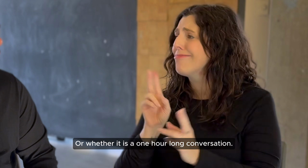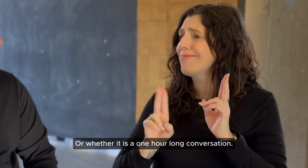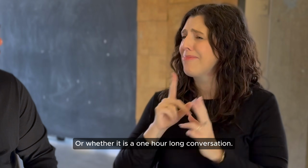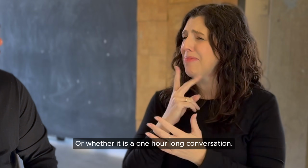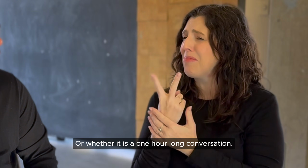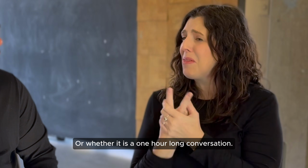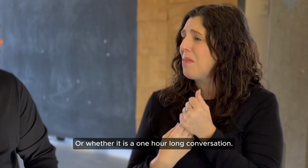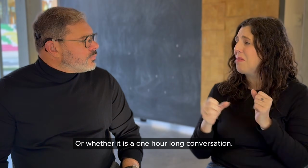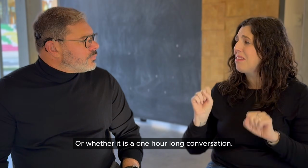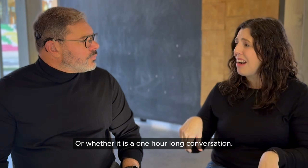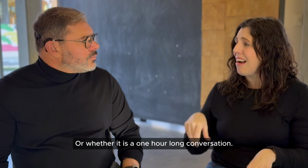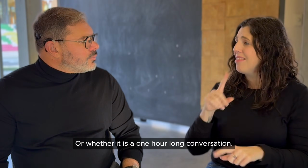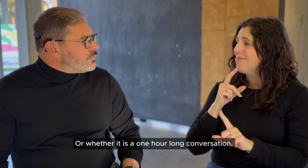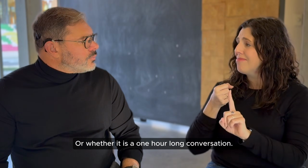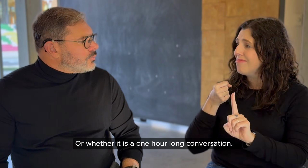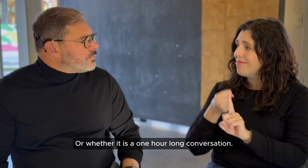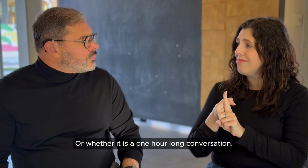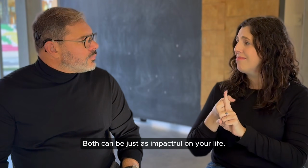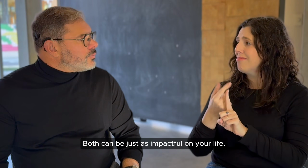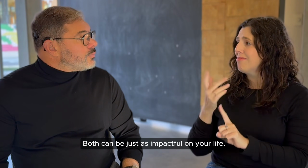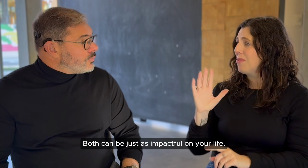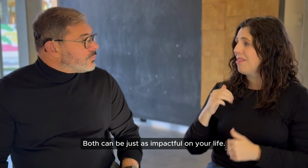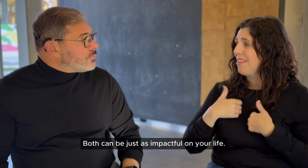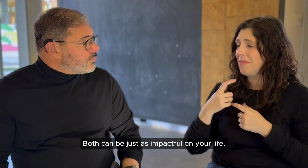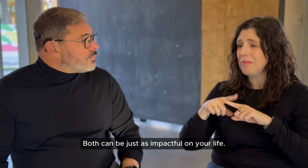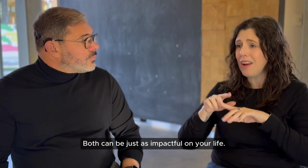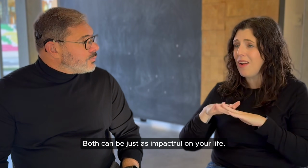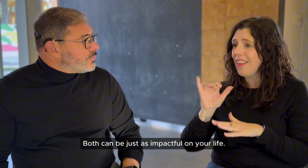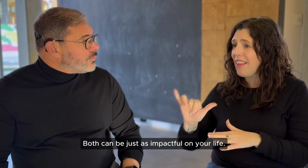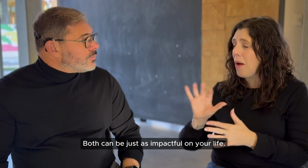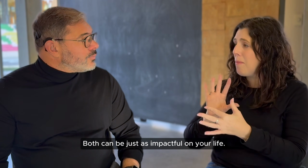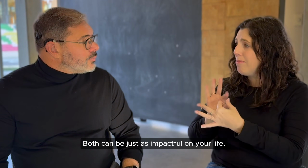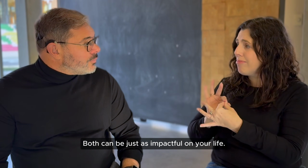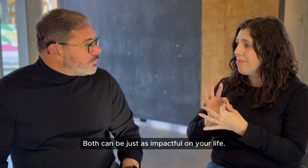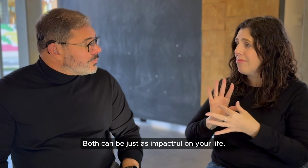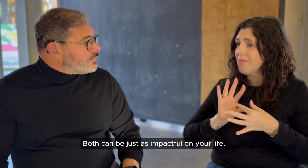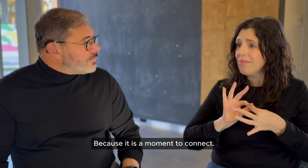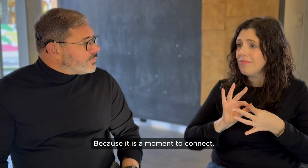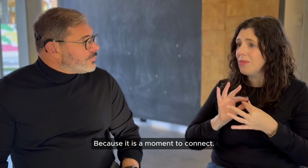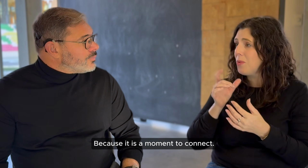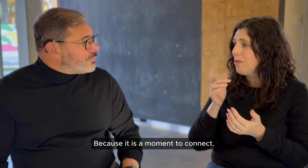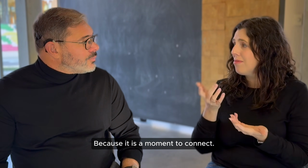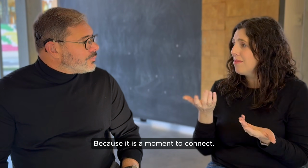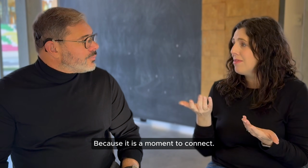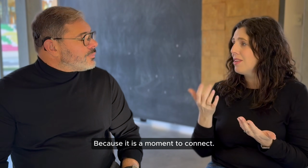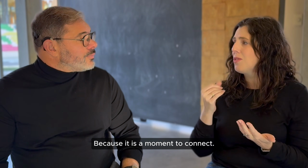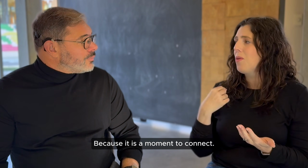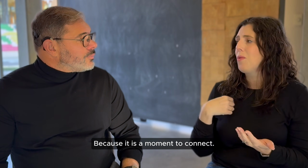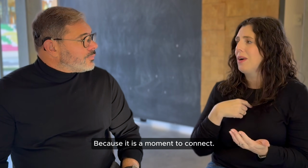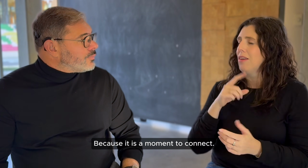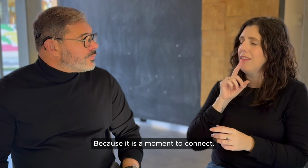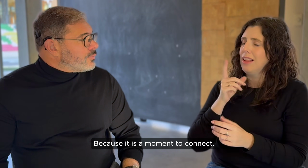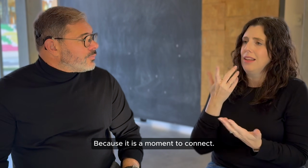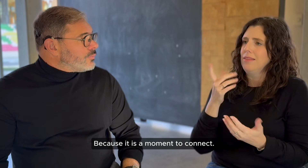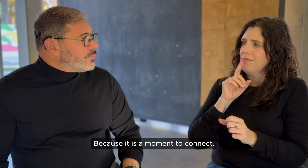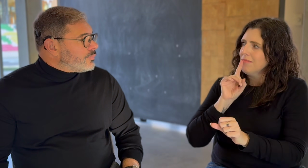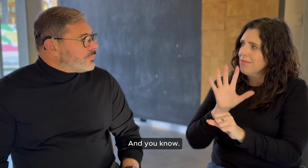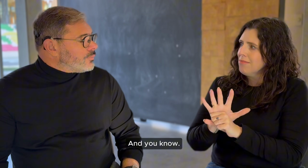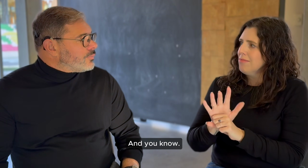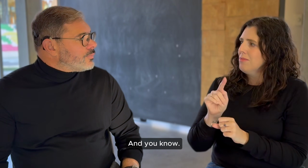it's a 1 hour long conversation. Both can be just as impactful on your life because it's a moment to connect. And